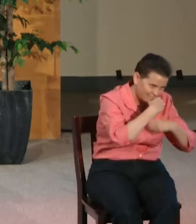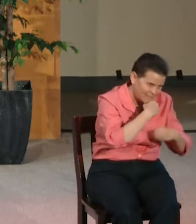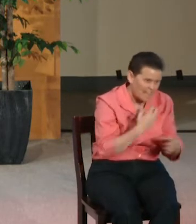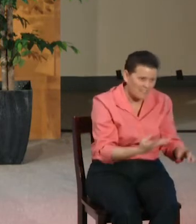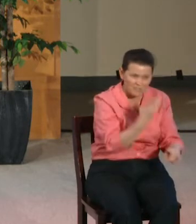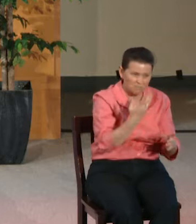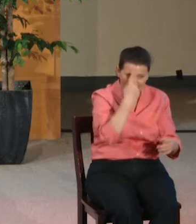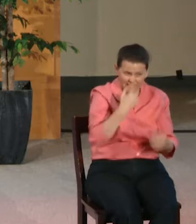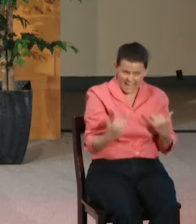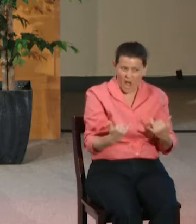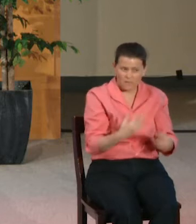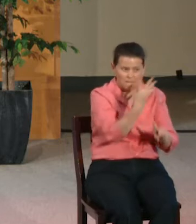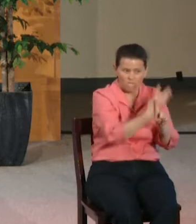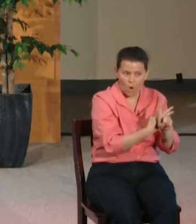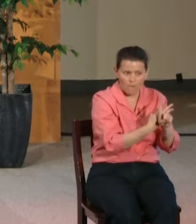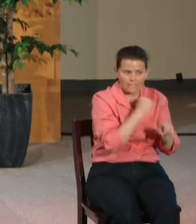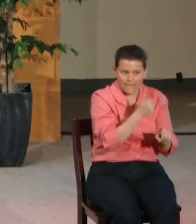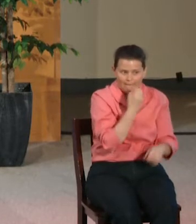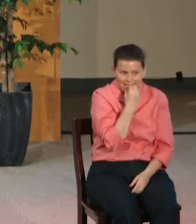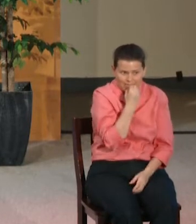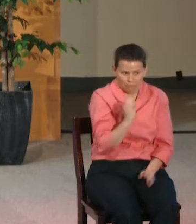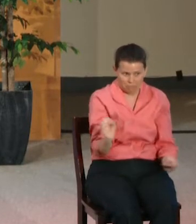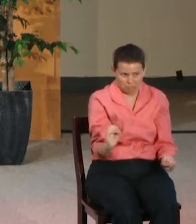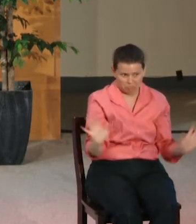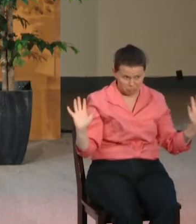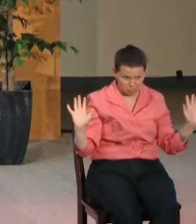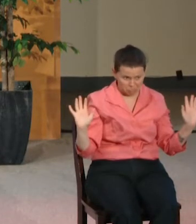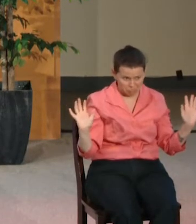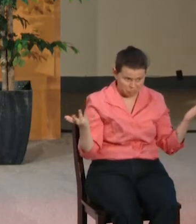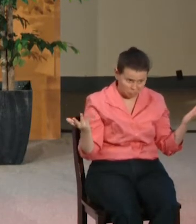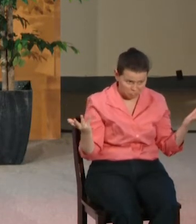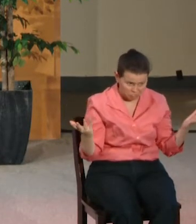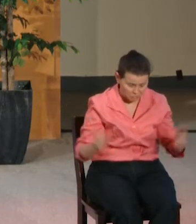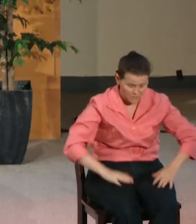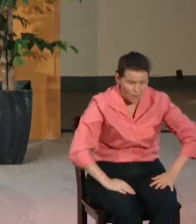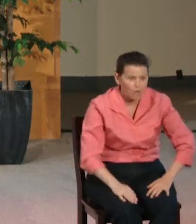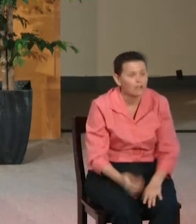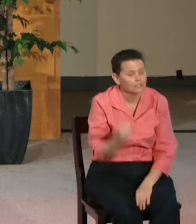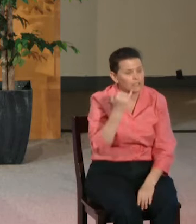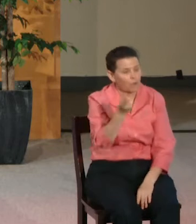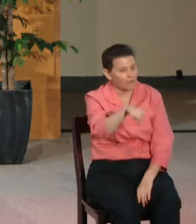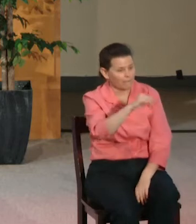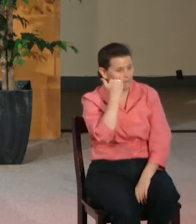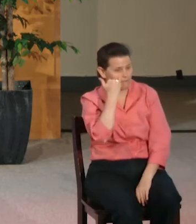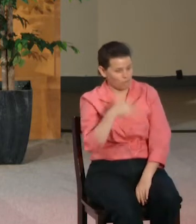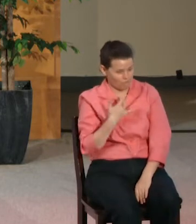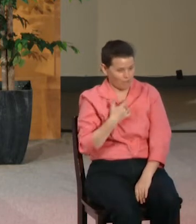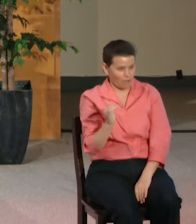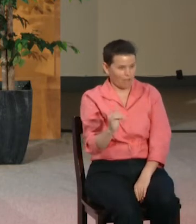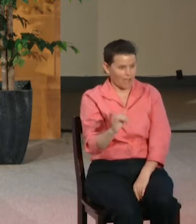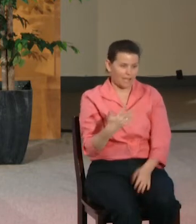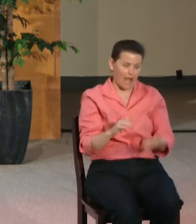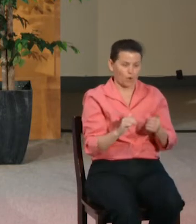food. 4 months without food. So for anybody who ever had that complaint about, you know, like how easy